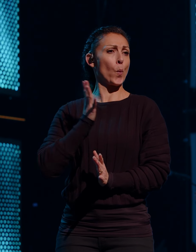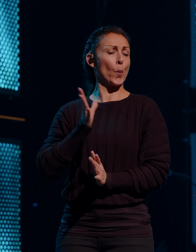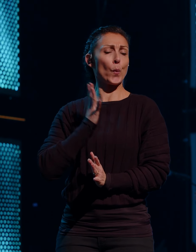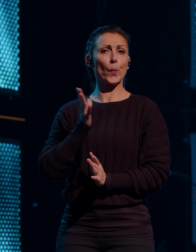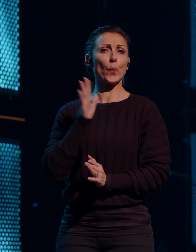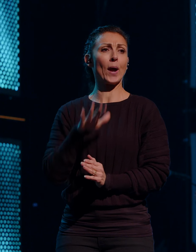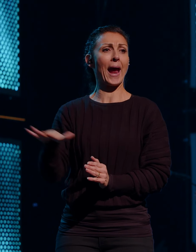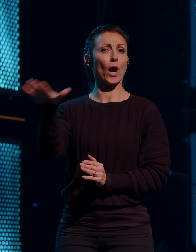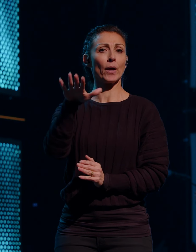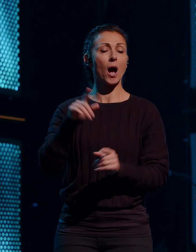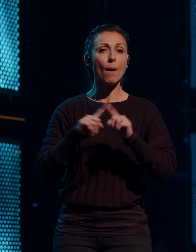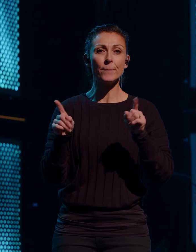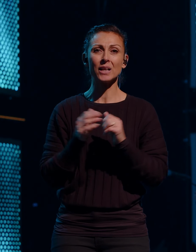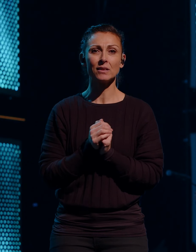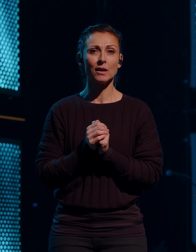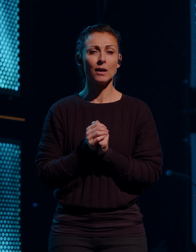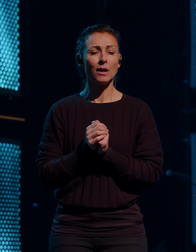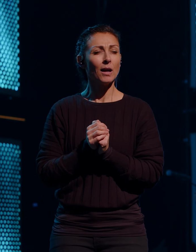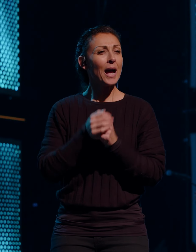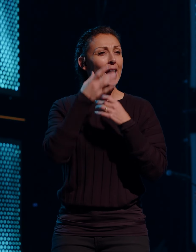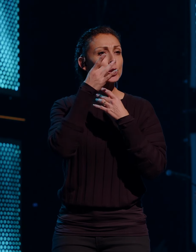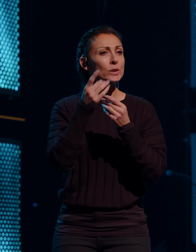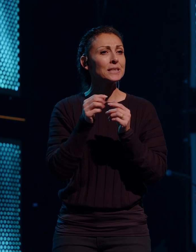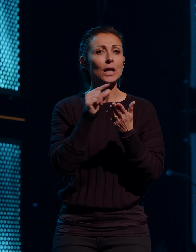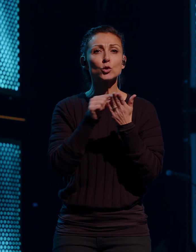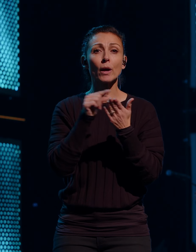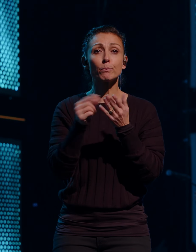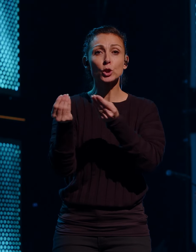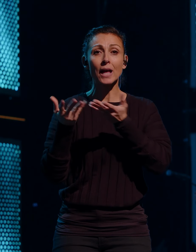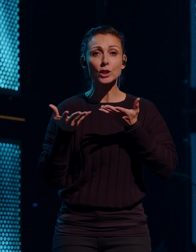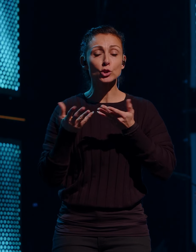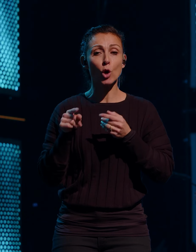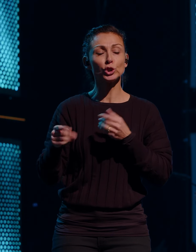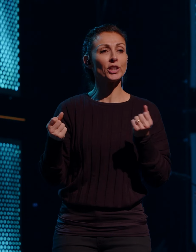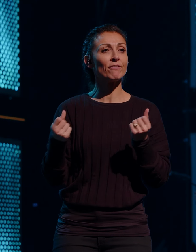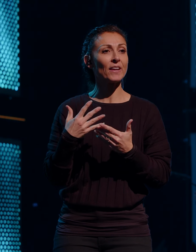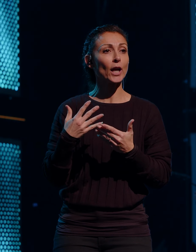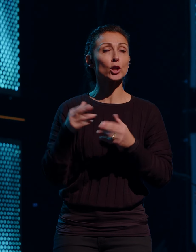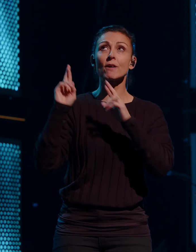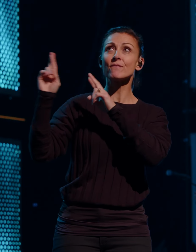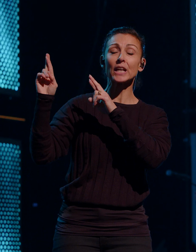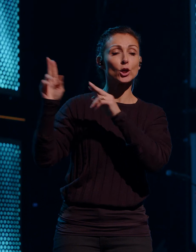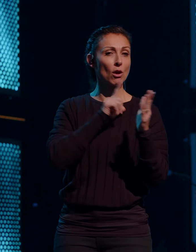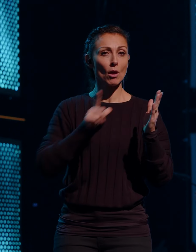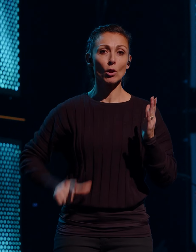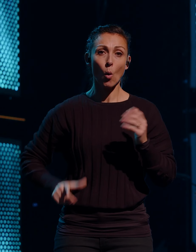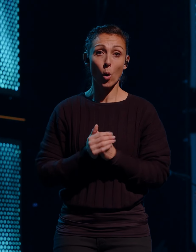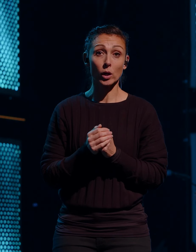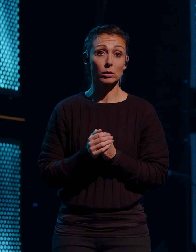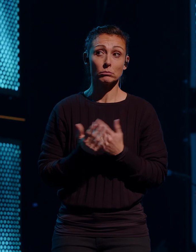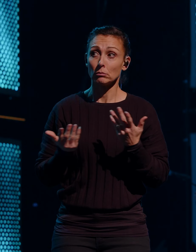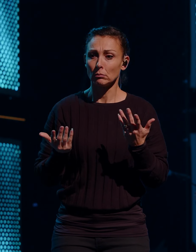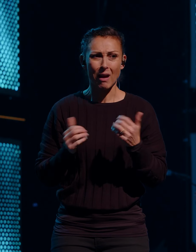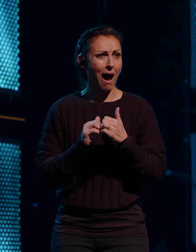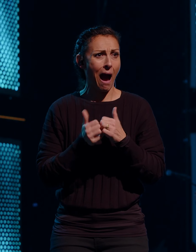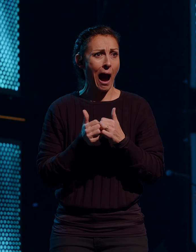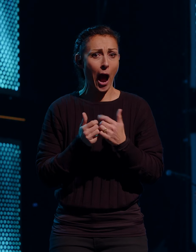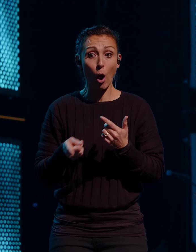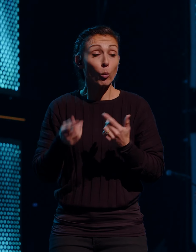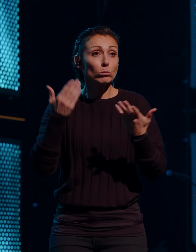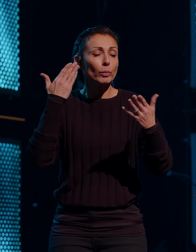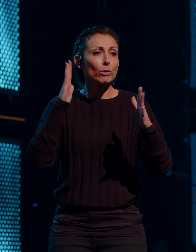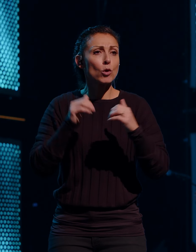That's interesting. She fears the Lord. She doesn't know who Jesus is, but she fears God. Somehow in her life, she heard